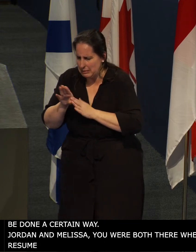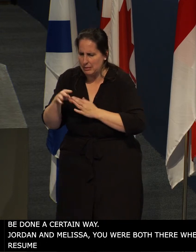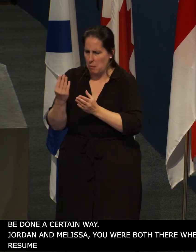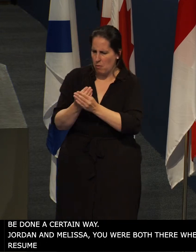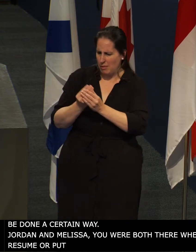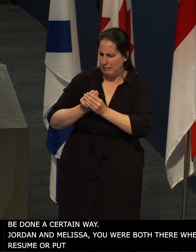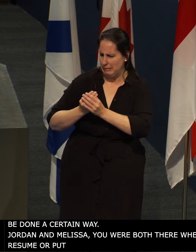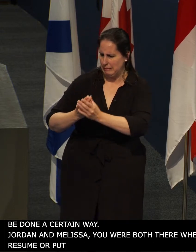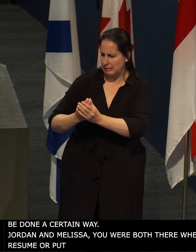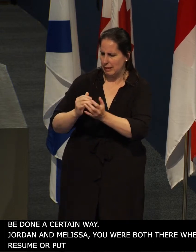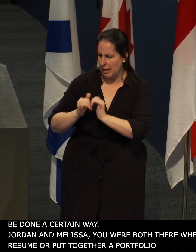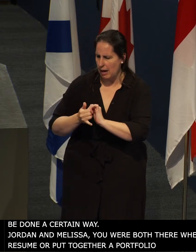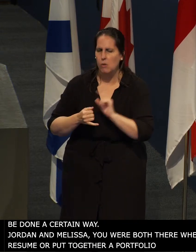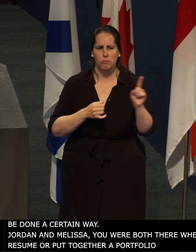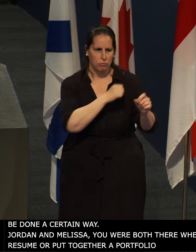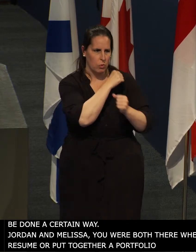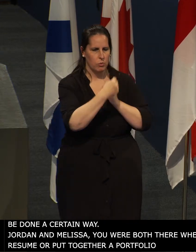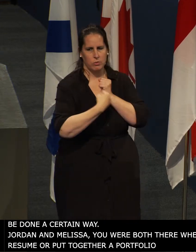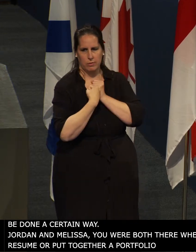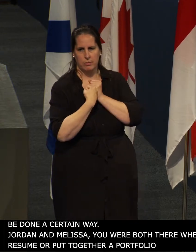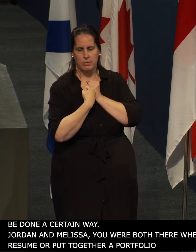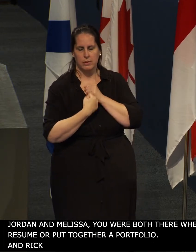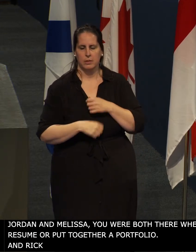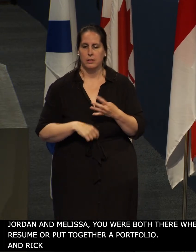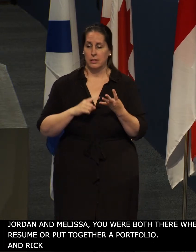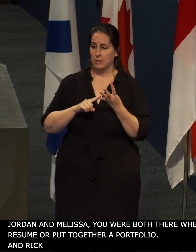portfolio. And Rick,